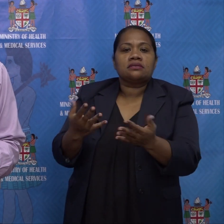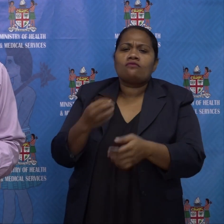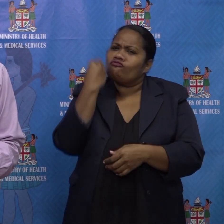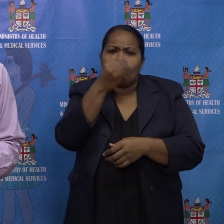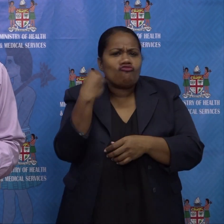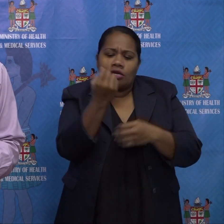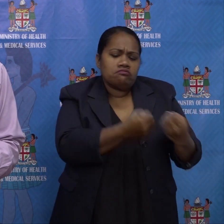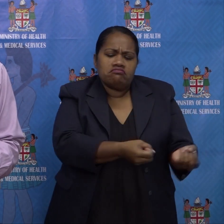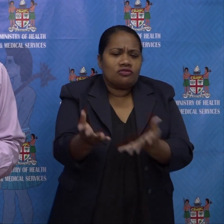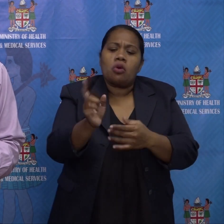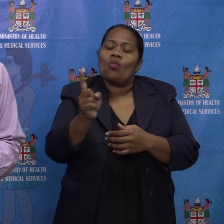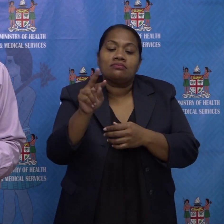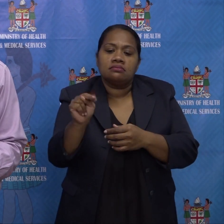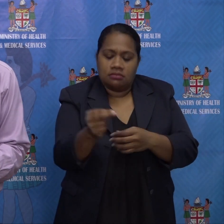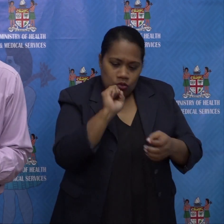bedding, whatever they require.